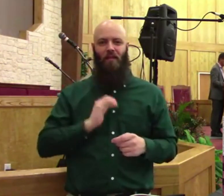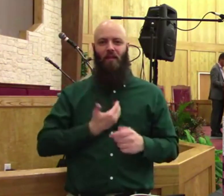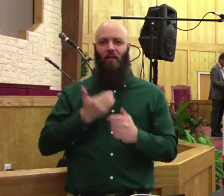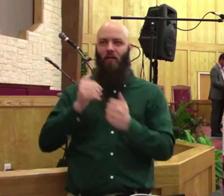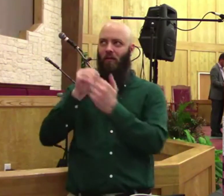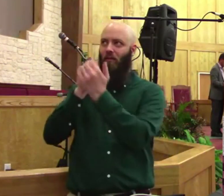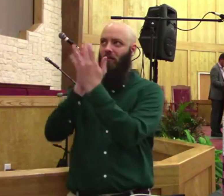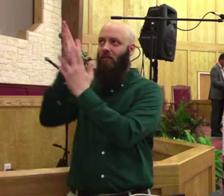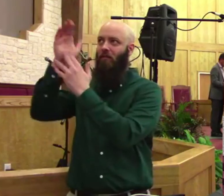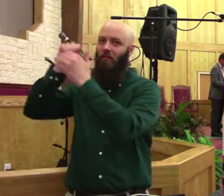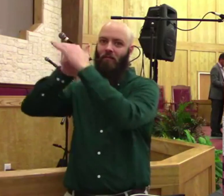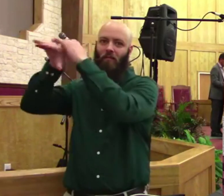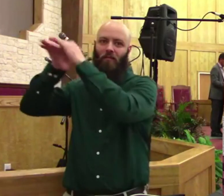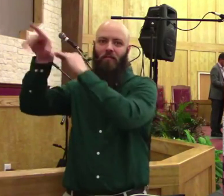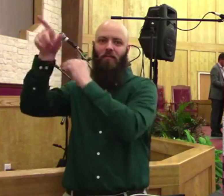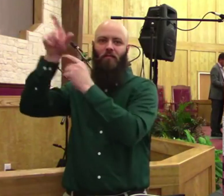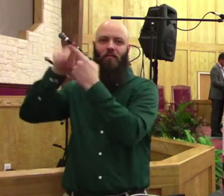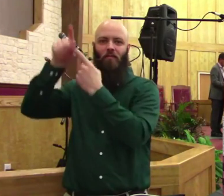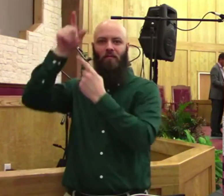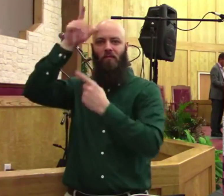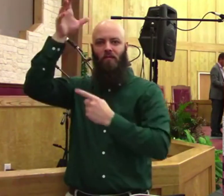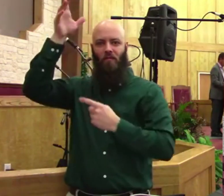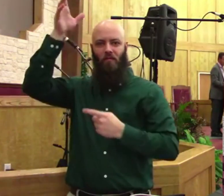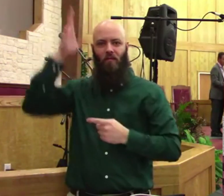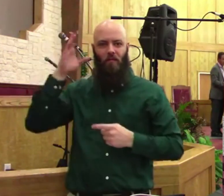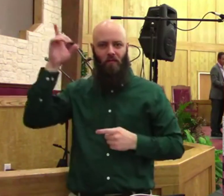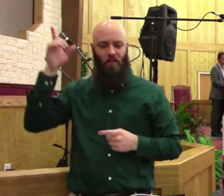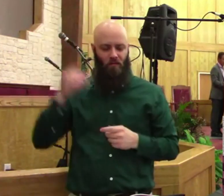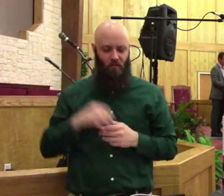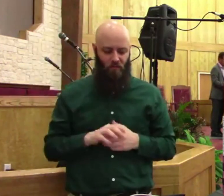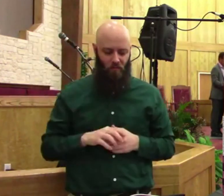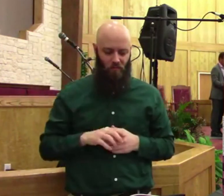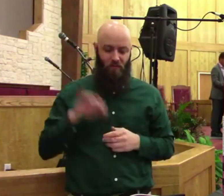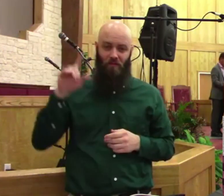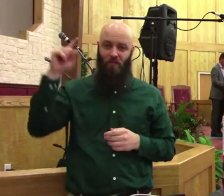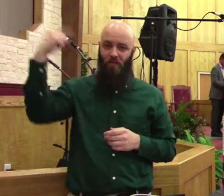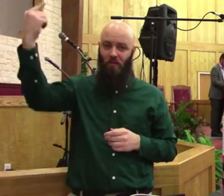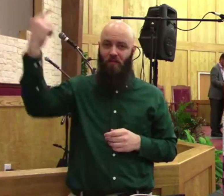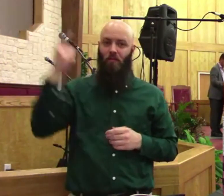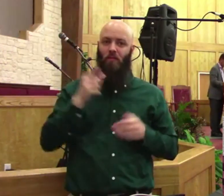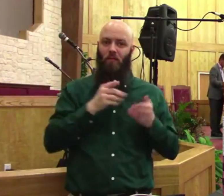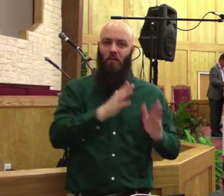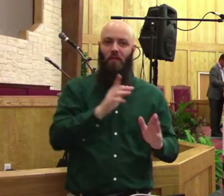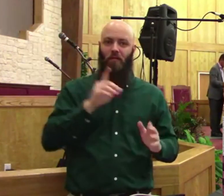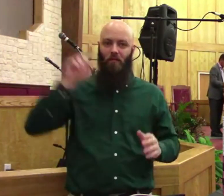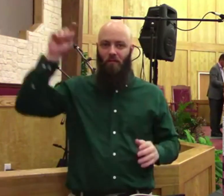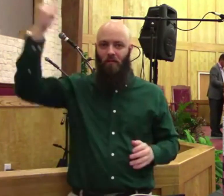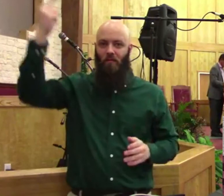truth. He is the only true life. And,